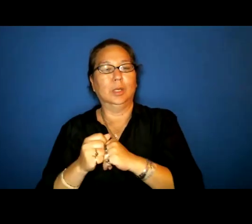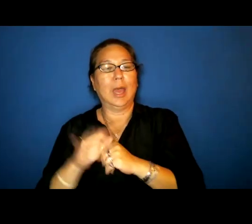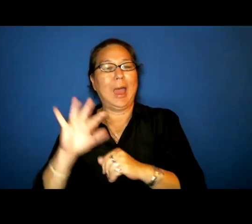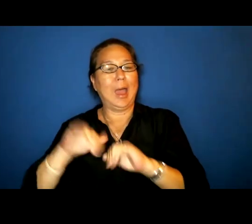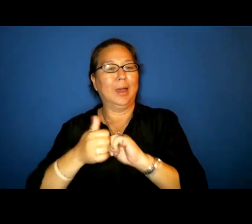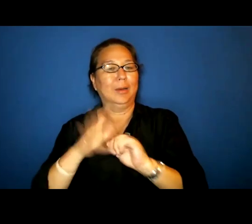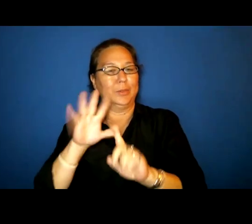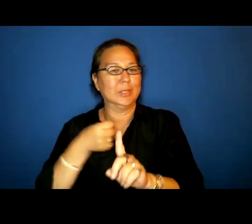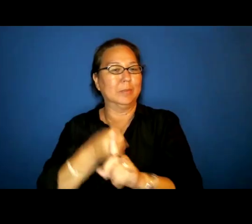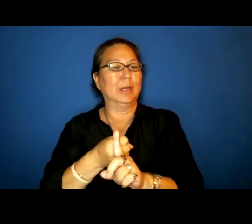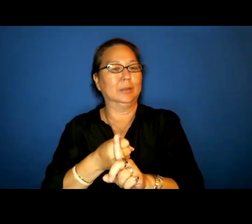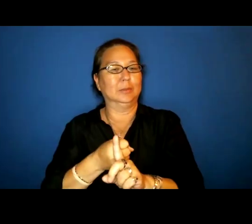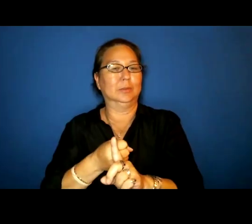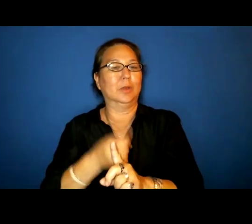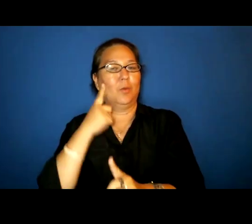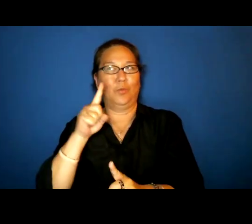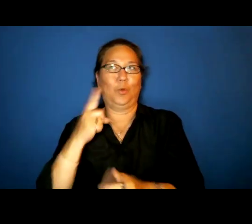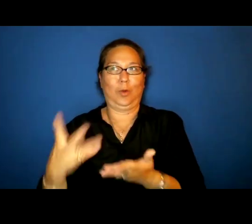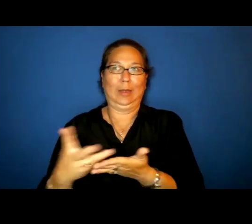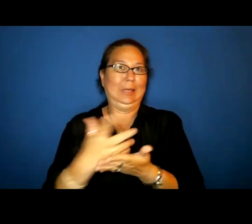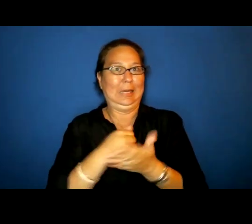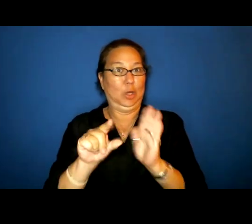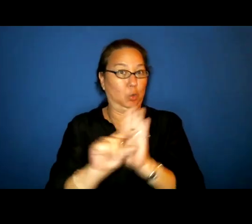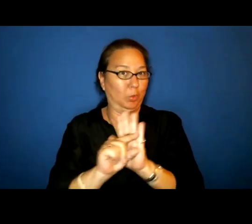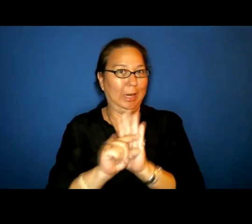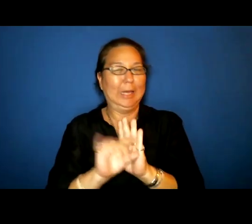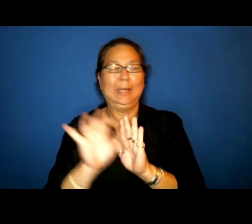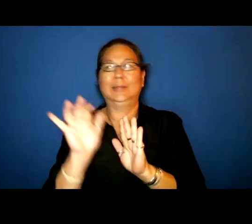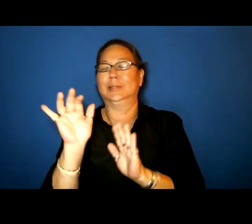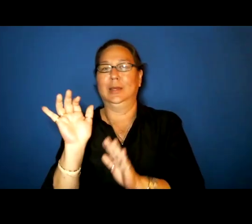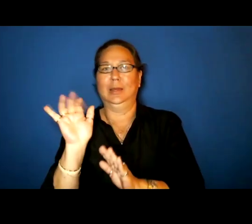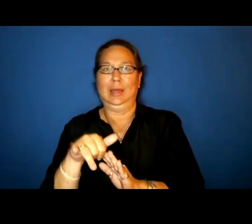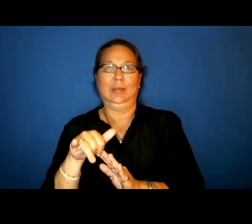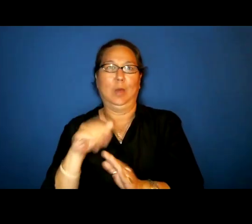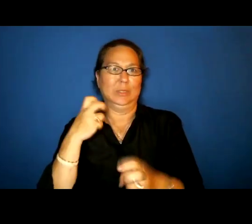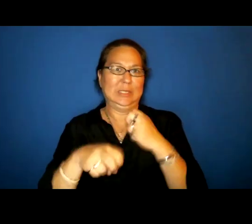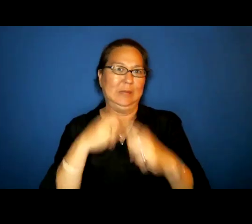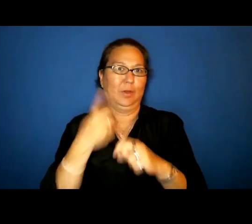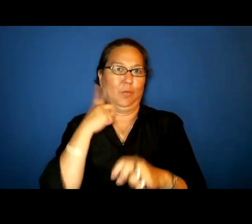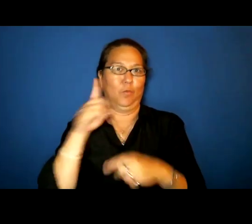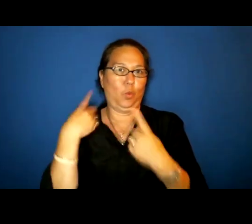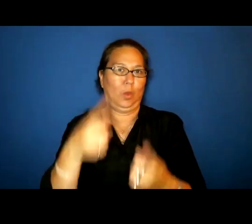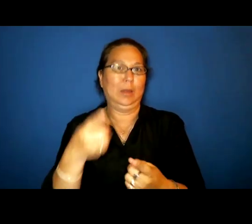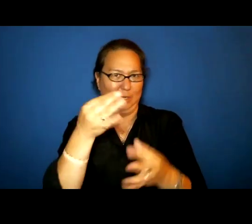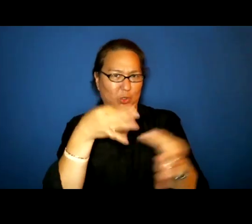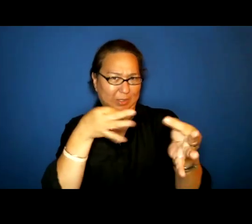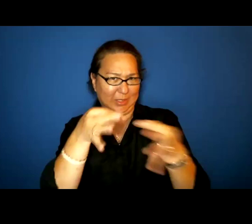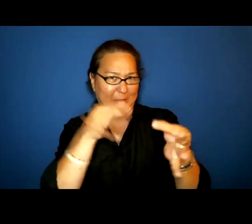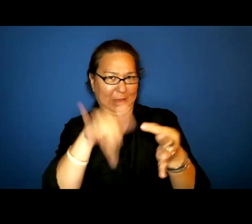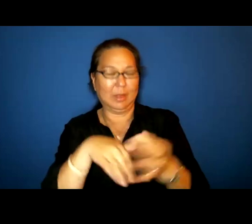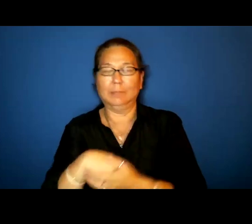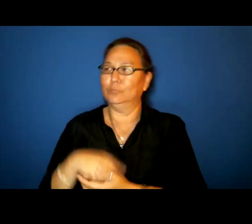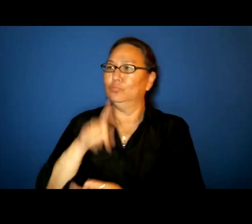was hard for a while, right? So could you just talk about that for a second, please? Sure. I think